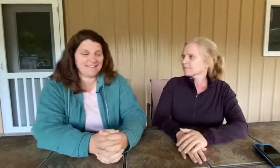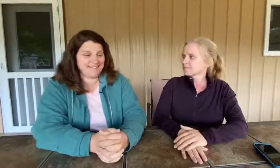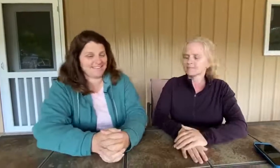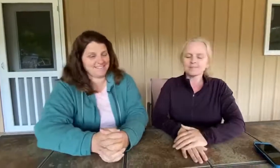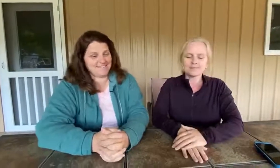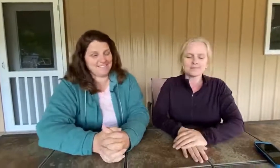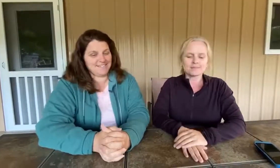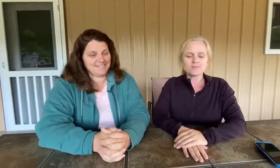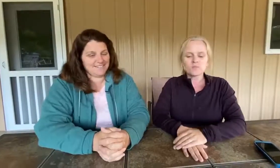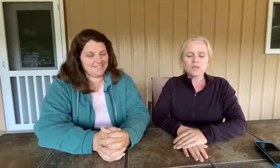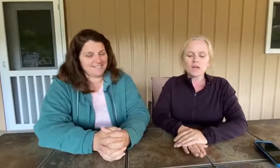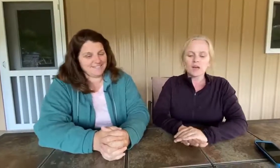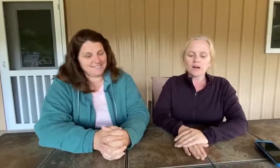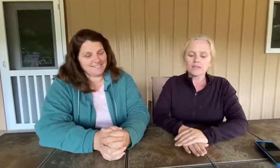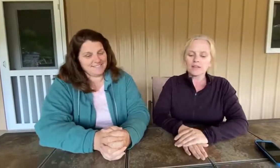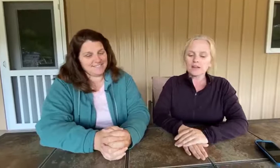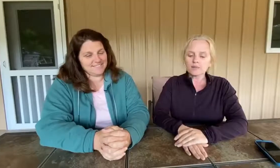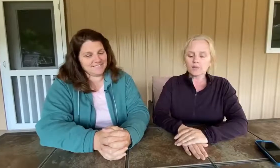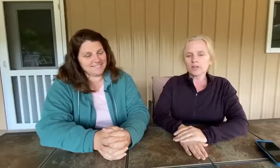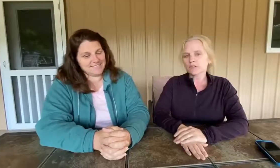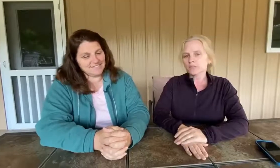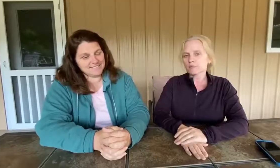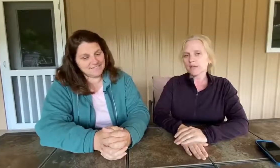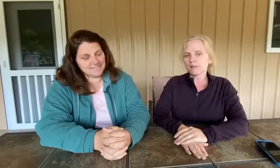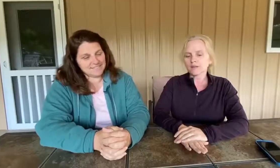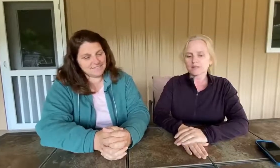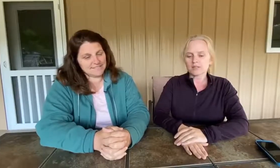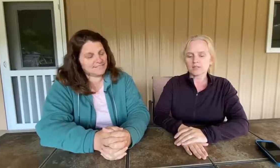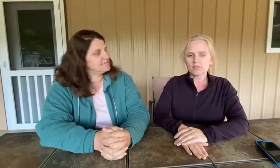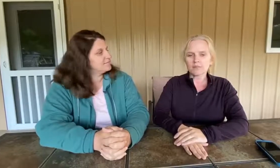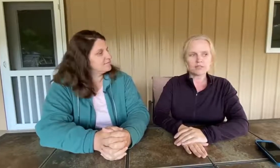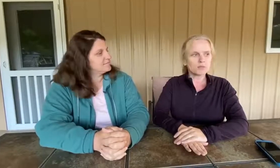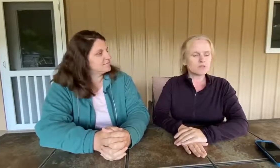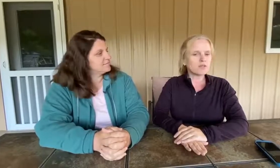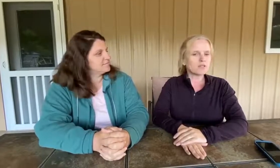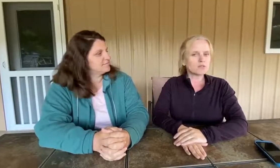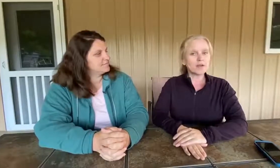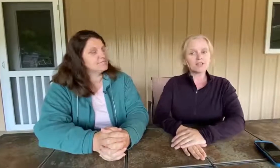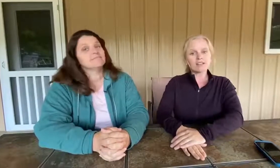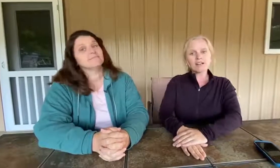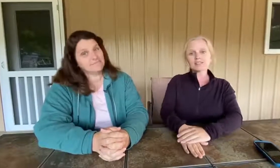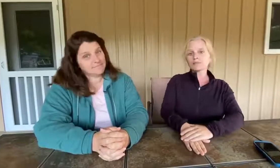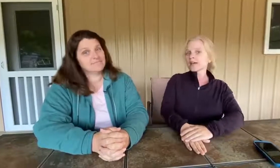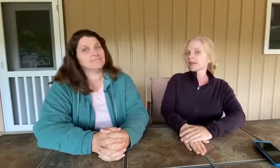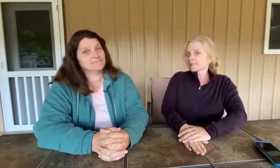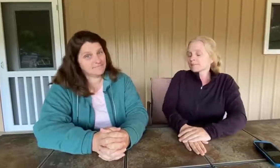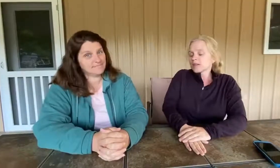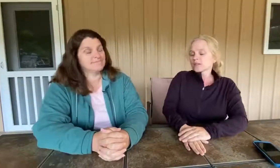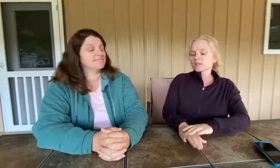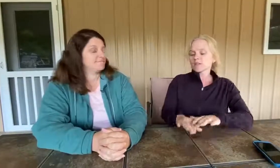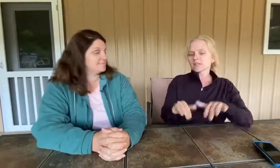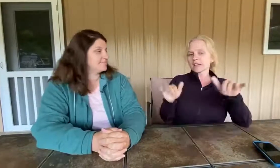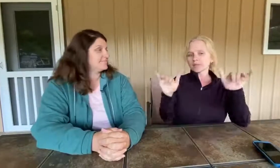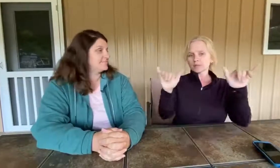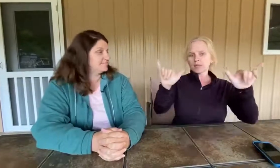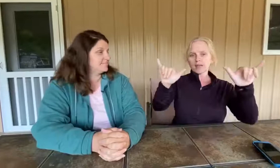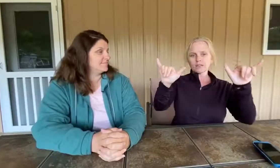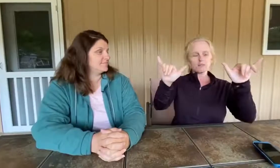complicated. Mm-hmm. The next one we're going to do is play, because you know summer's almost over, so we have to get lots of play in. So the sign for play is you make